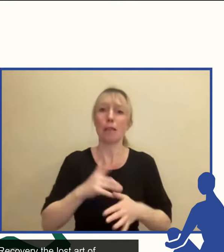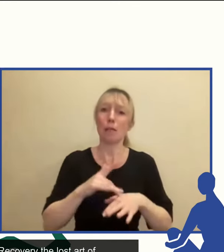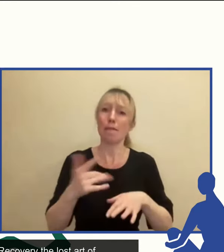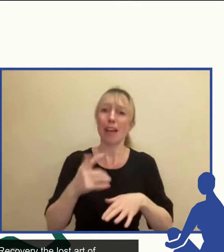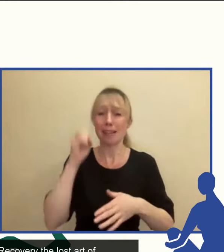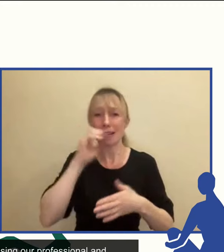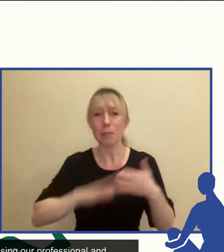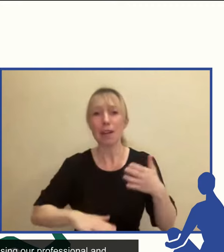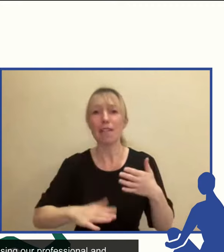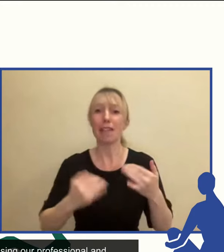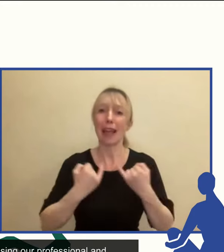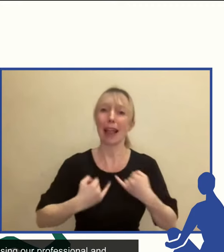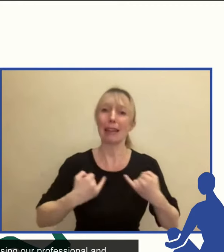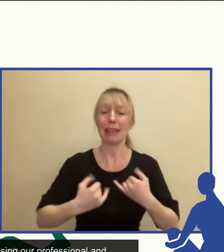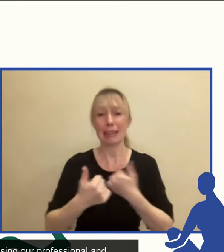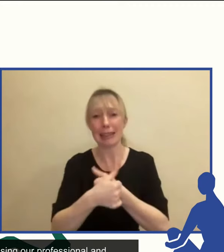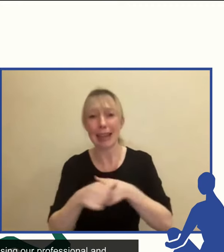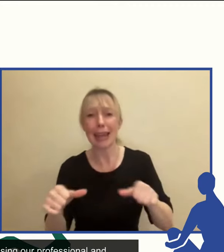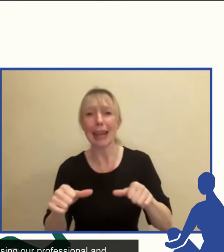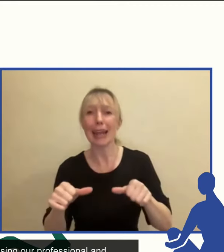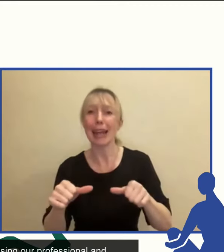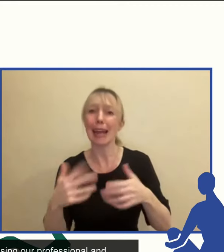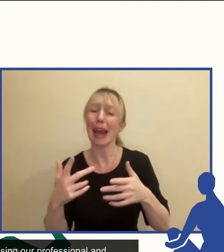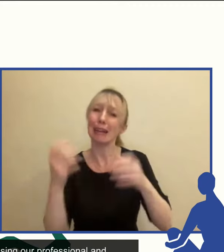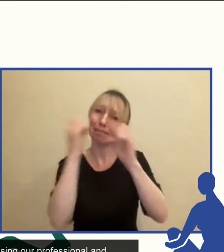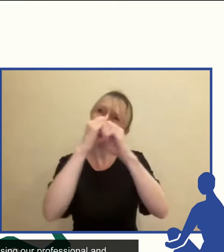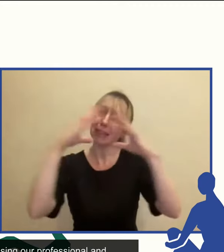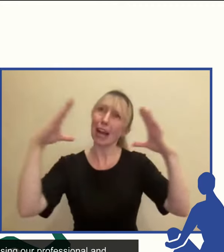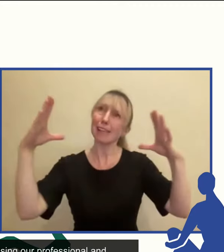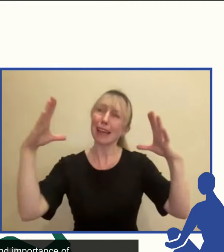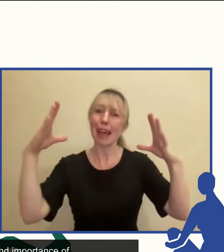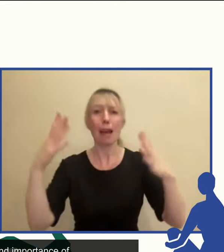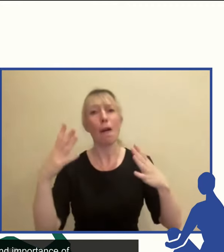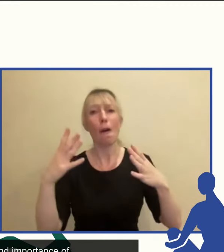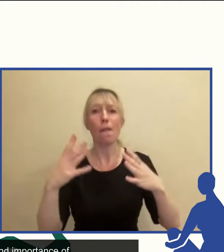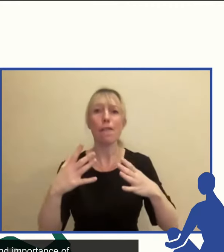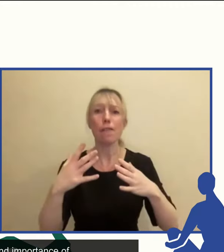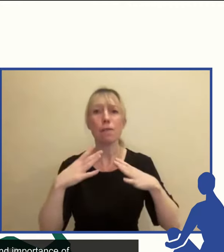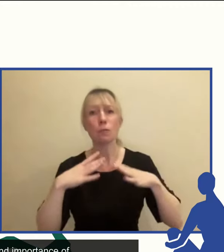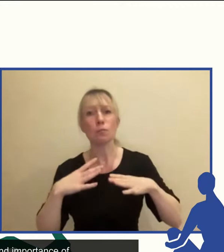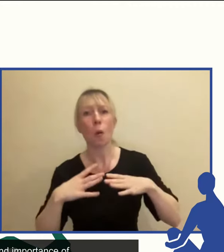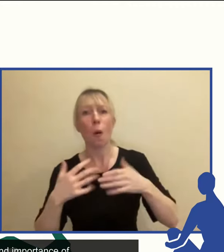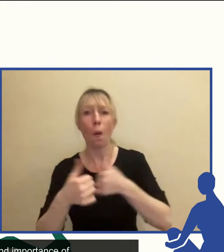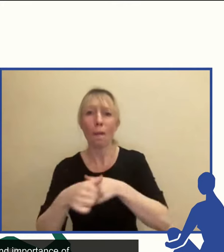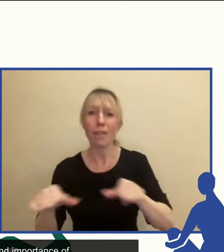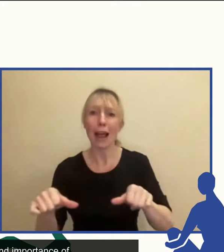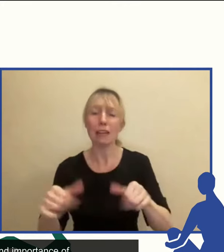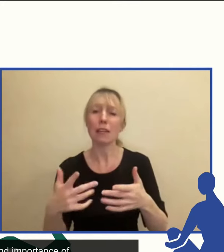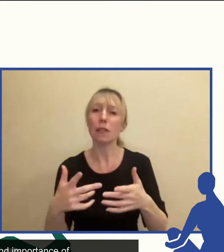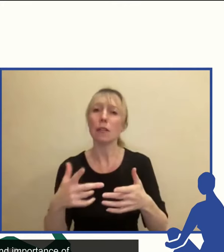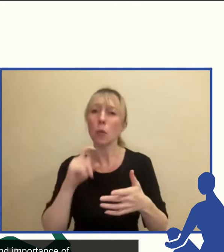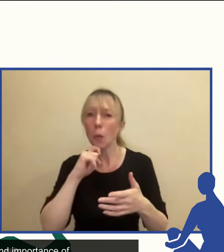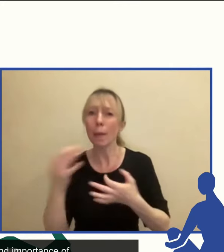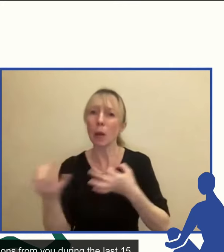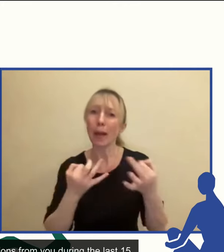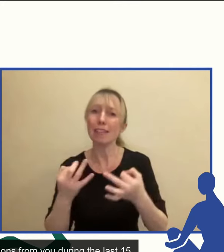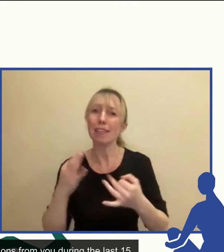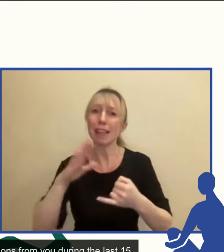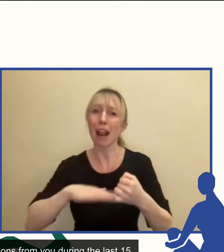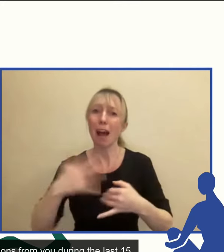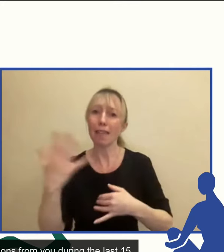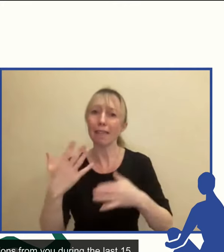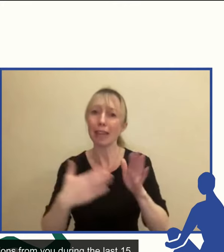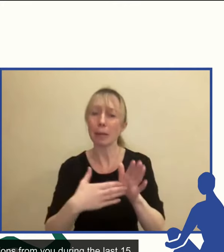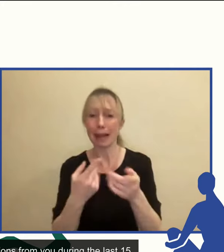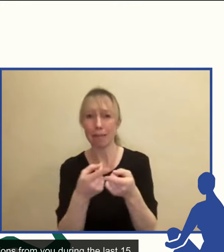healing, and the idea and importance of convalescence. And we'll be taking questions from you during the last 15 minutes of that hour. It's